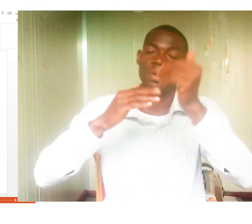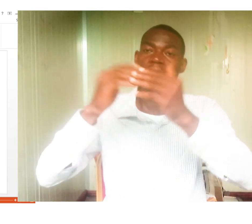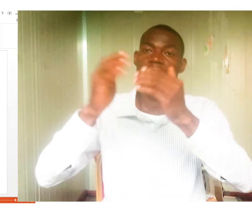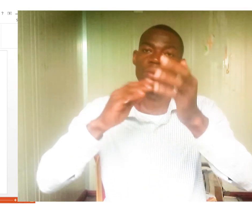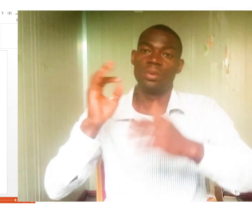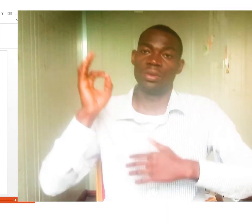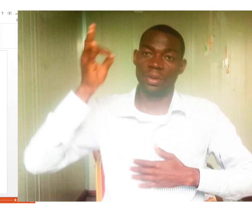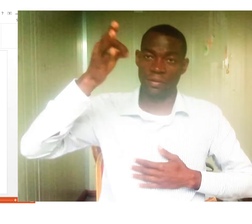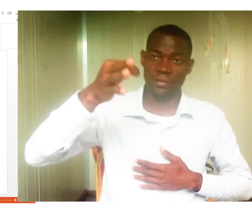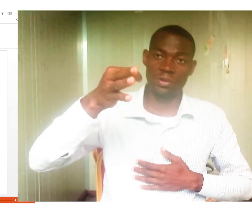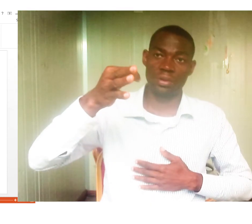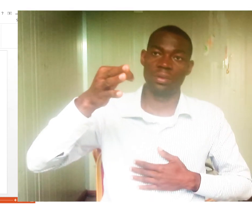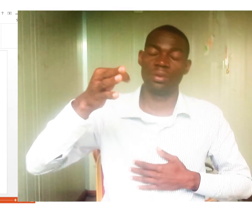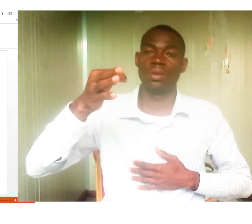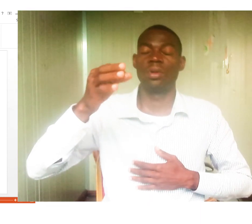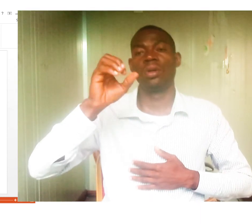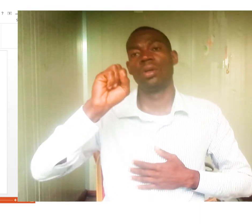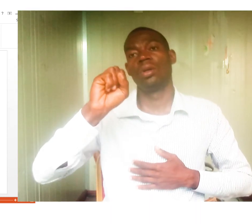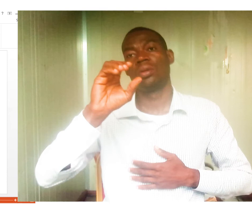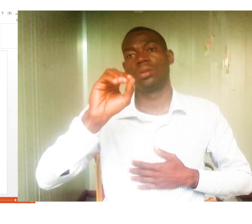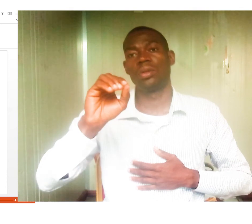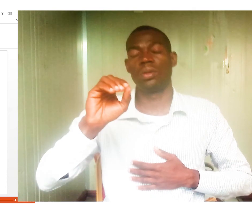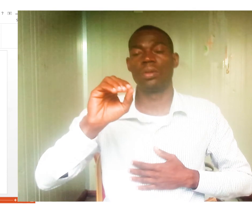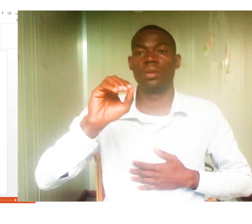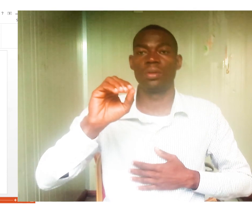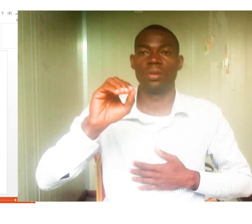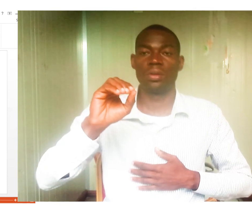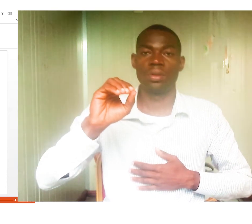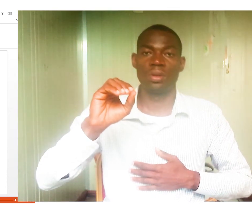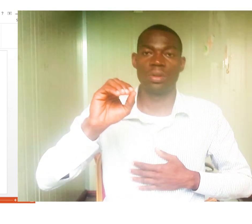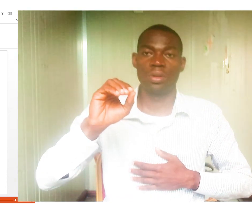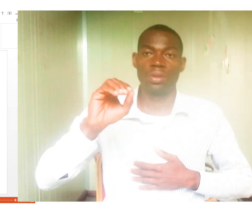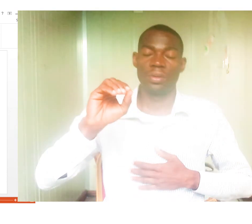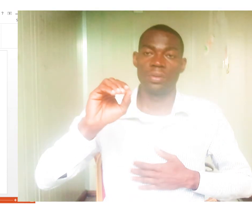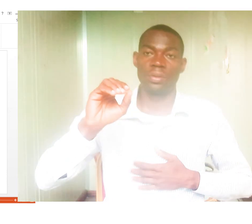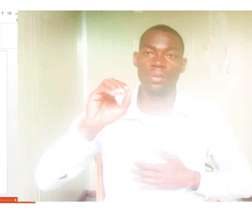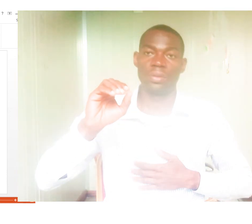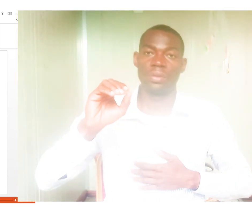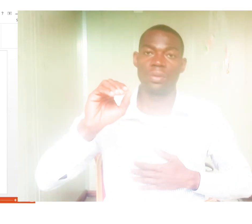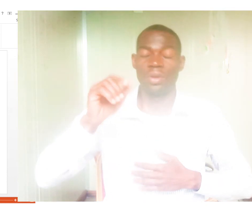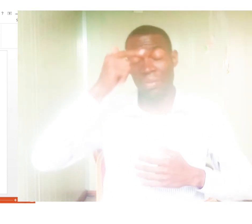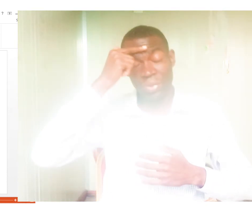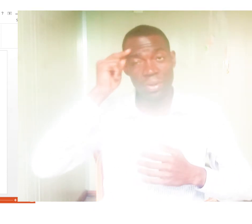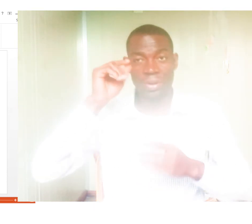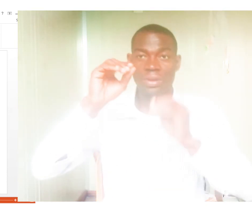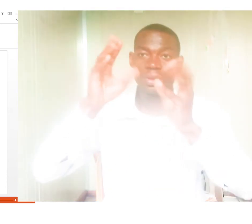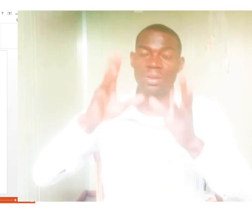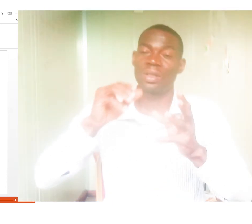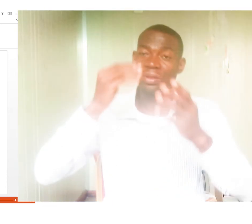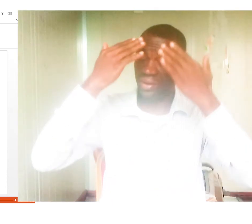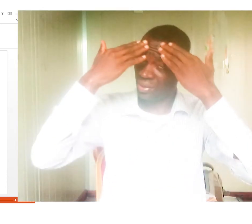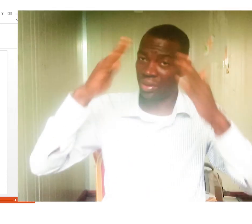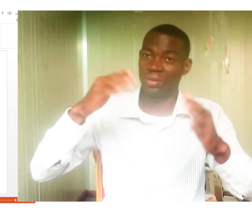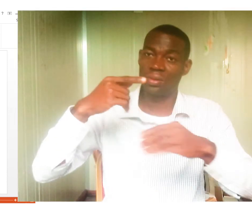future. So because teachers are unaware of sign language, they are